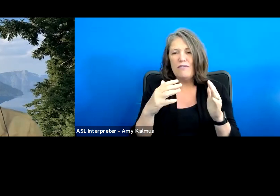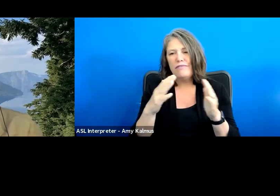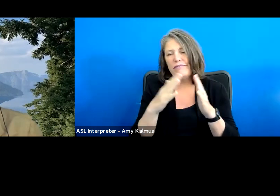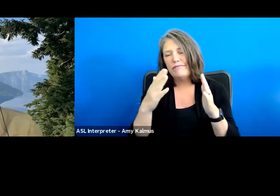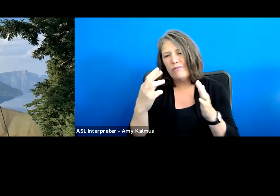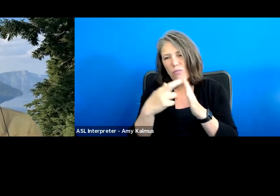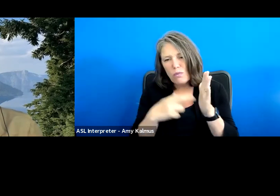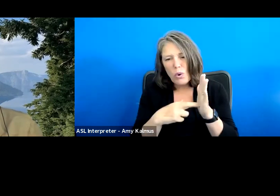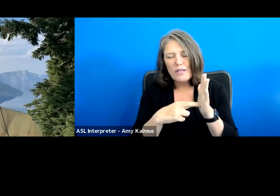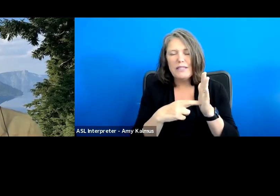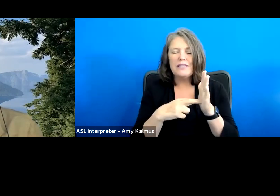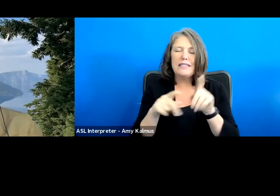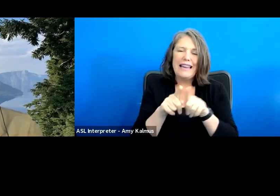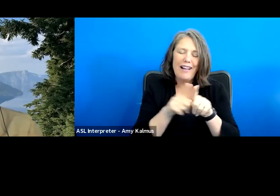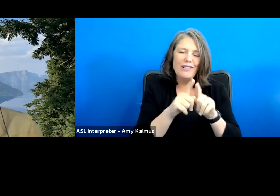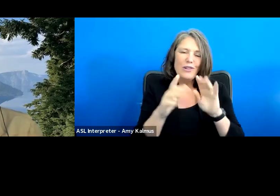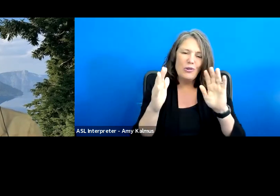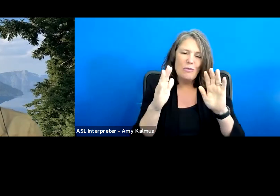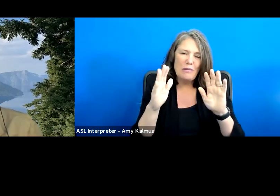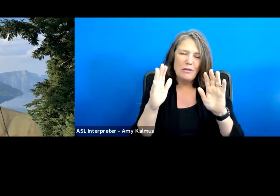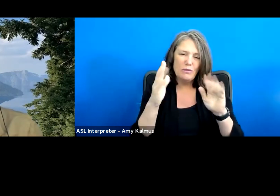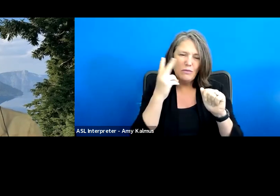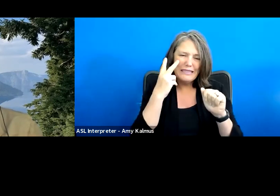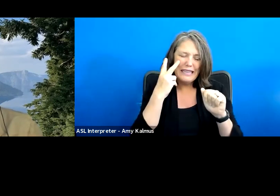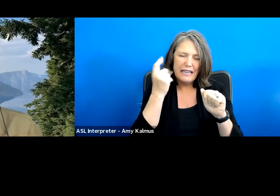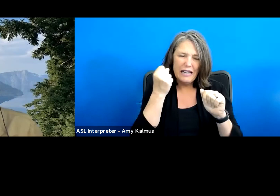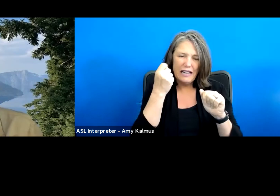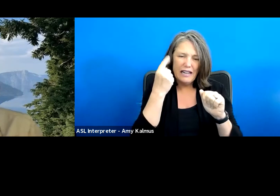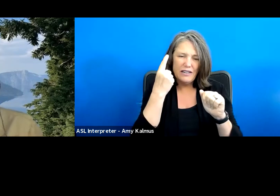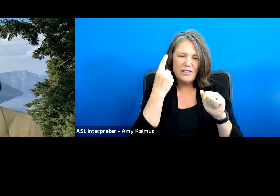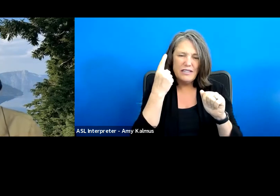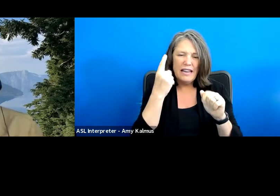bias versus legislature agenda.